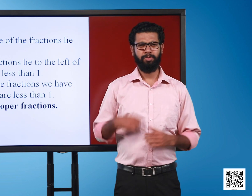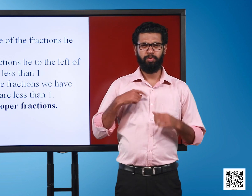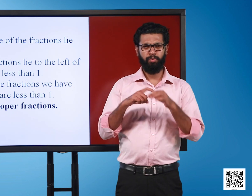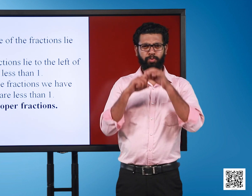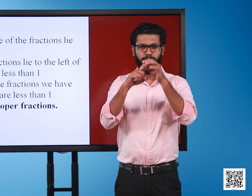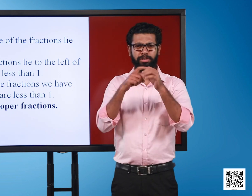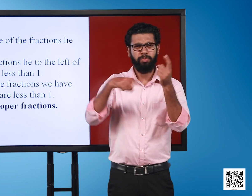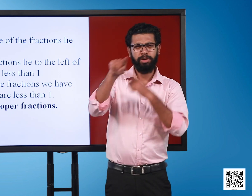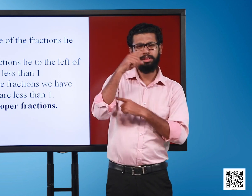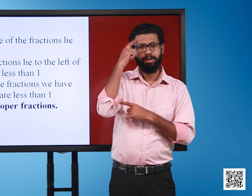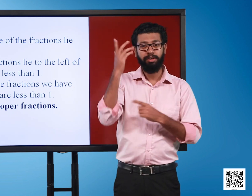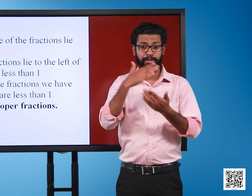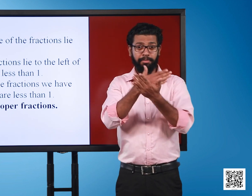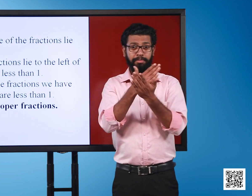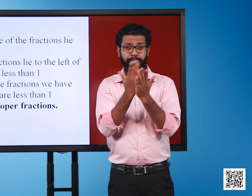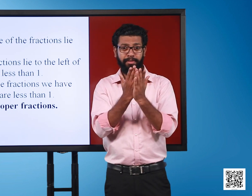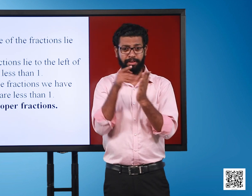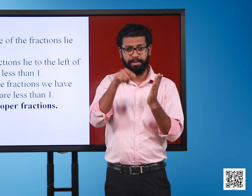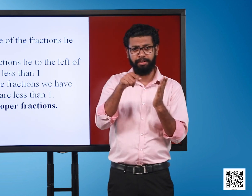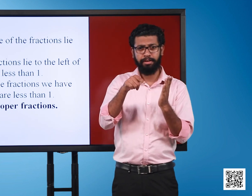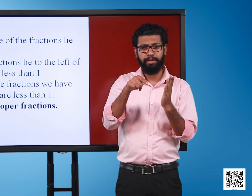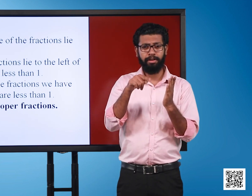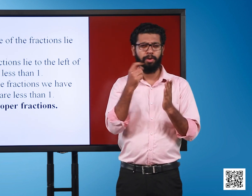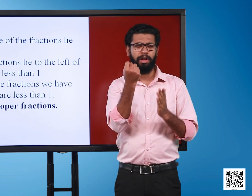Does any one of the fractions lie beyond 1?